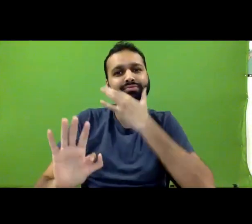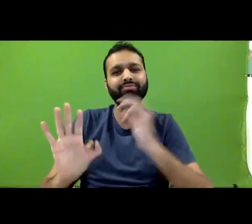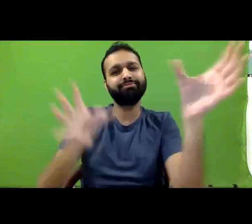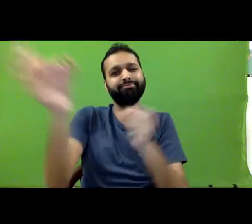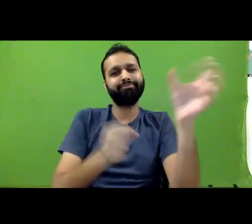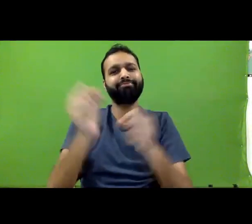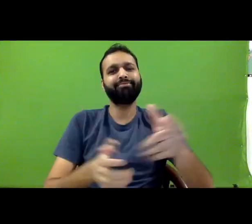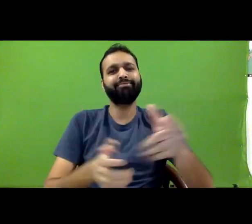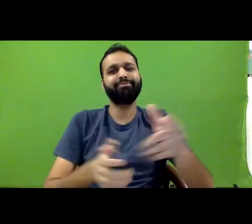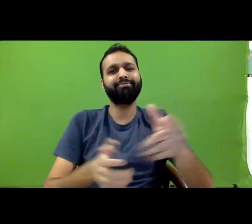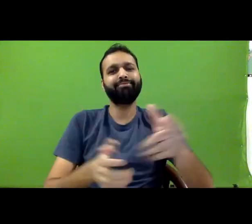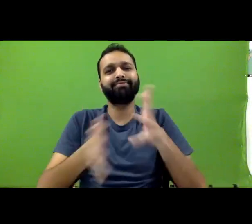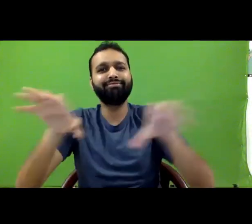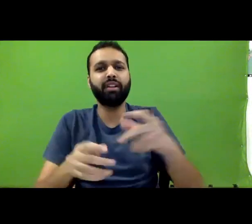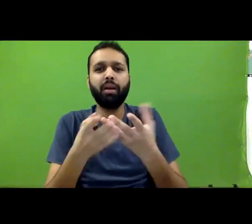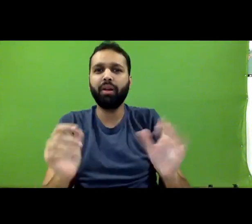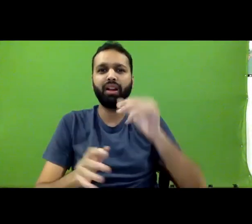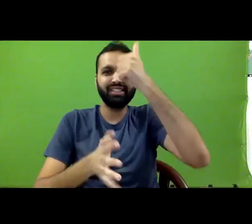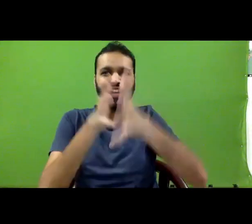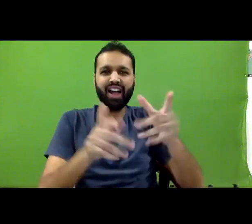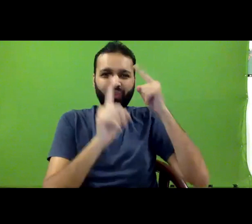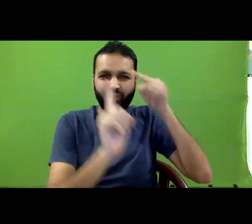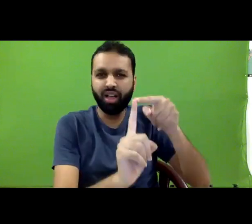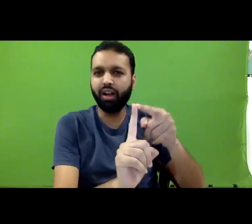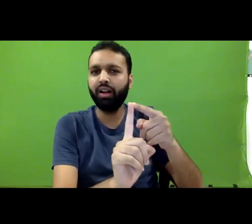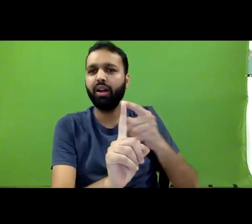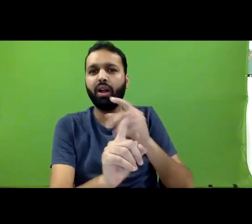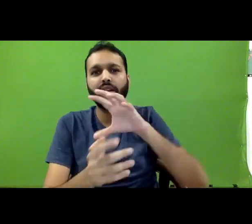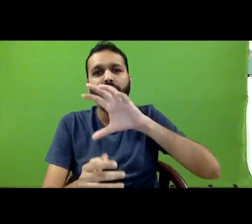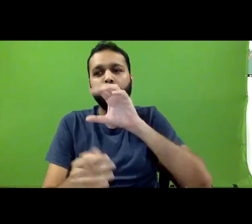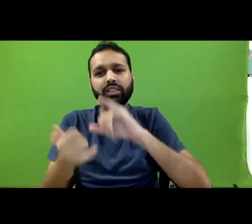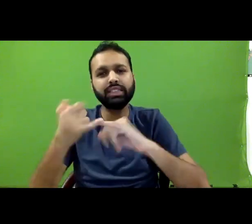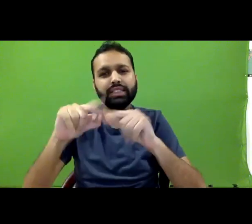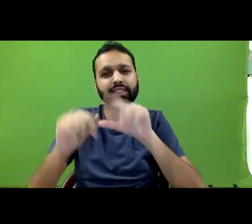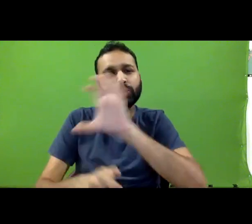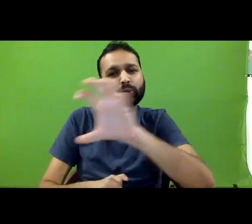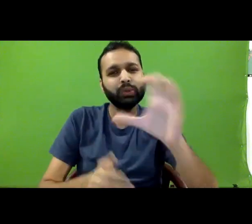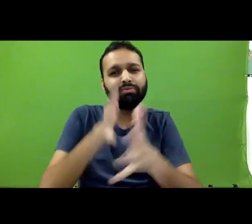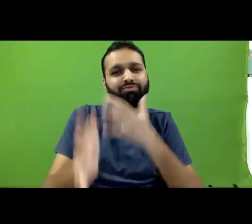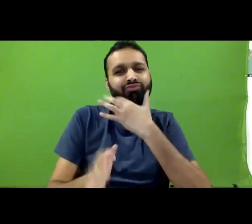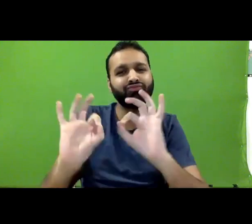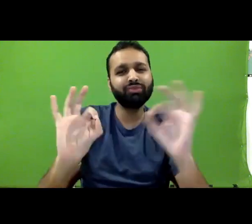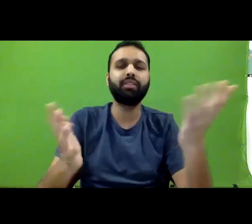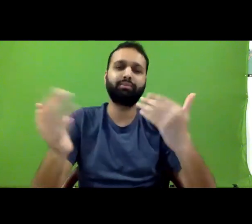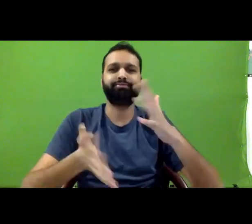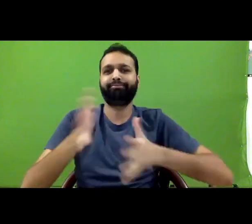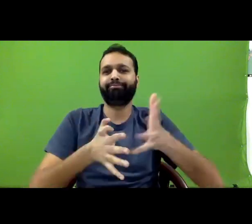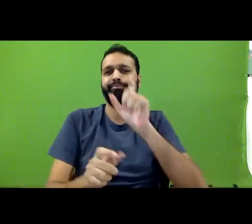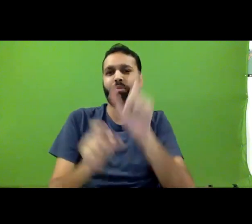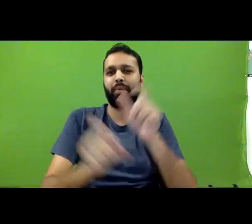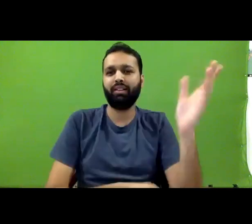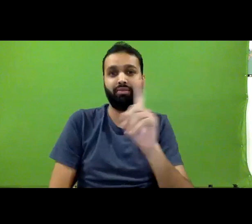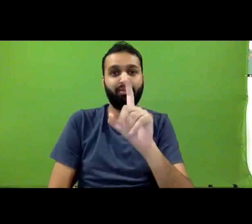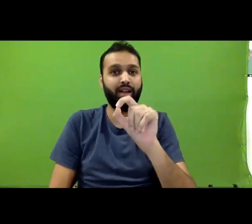own regional languages and their style does not get diminished. And we want to continue with that. And also